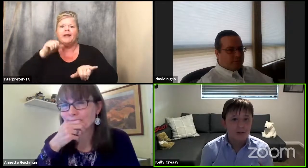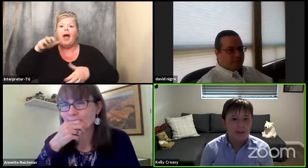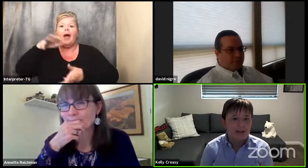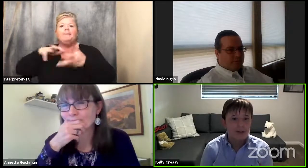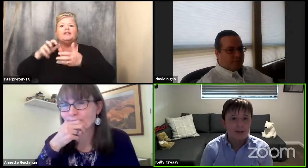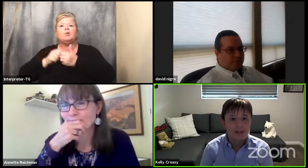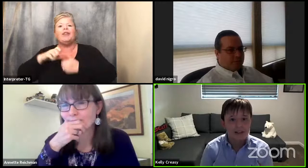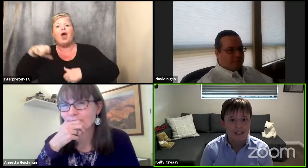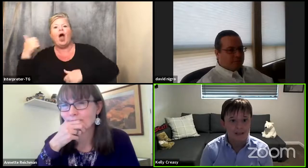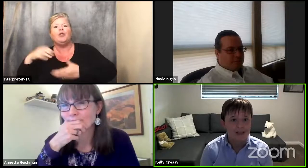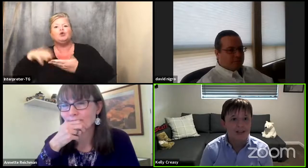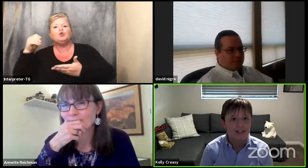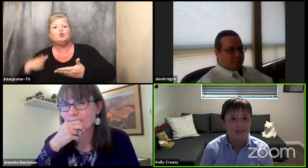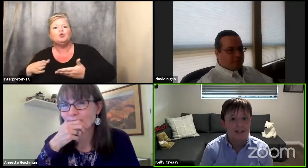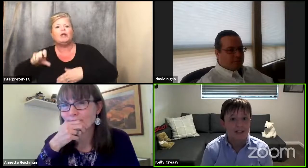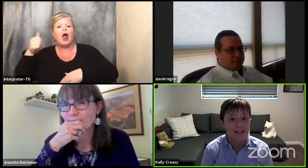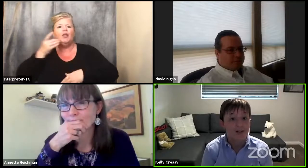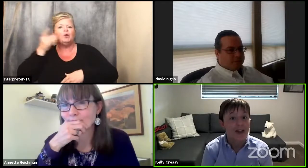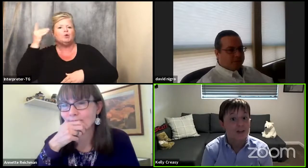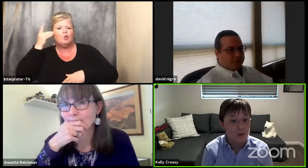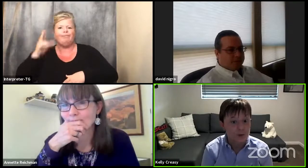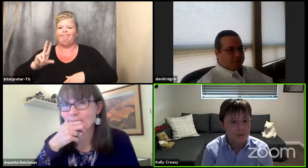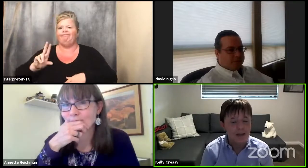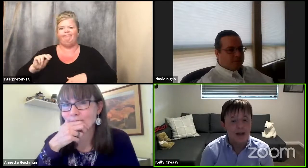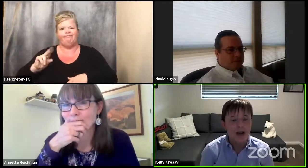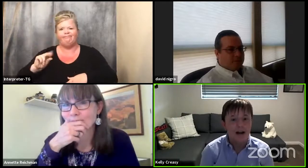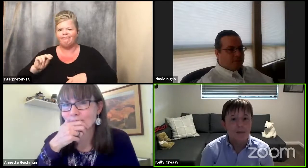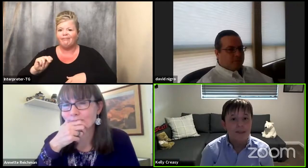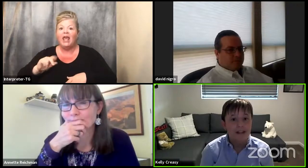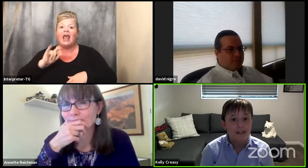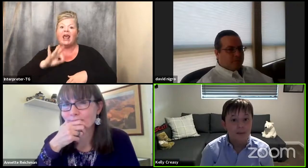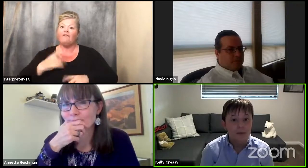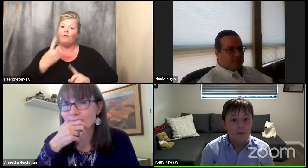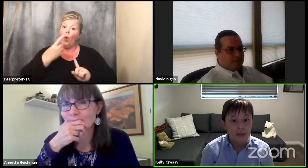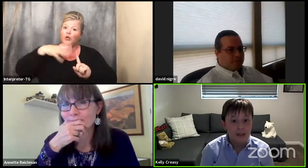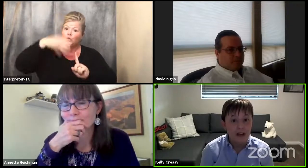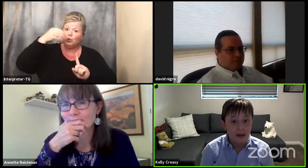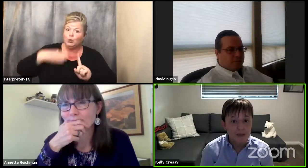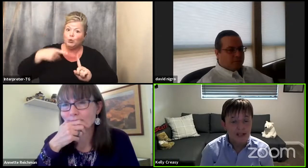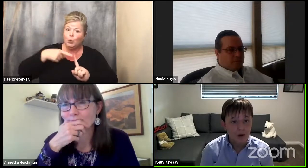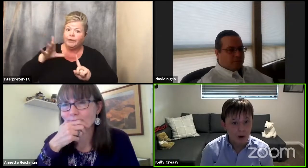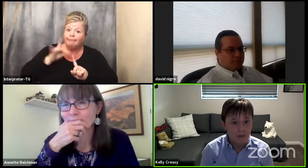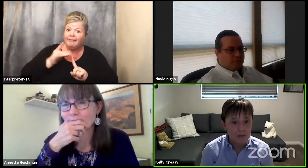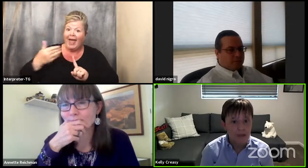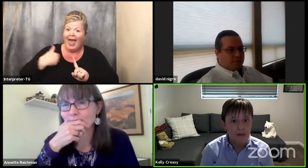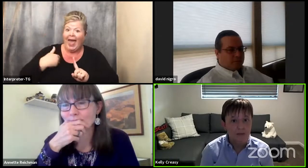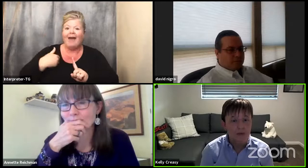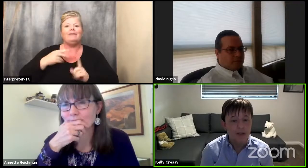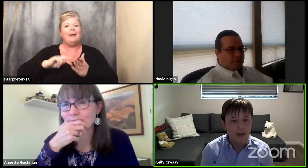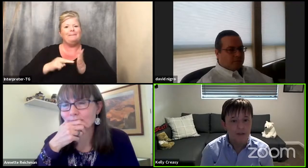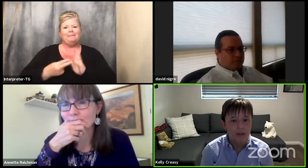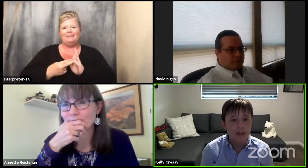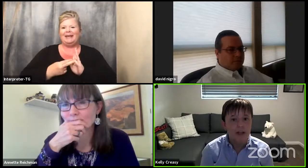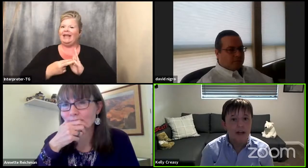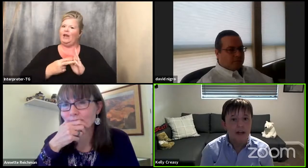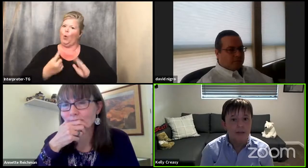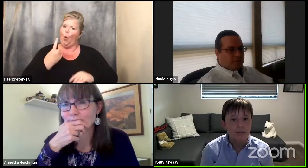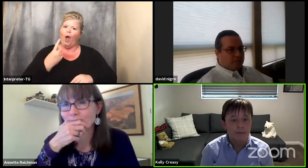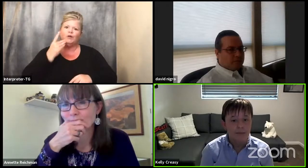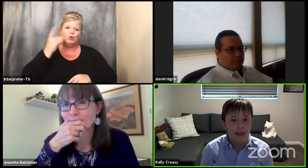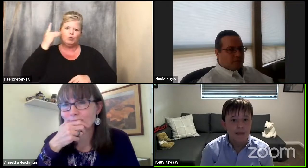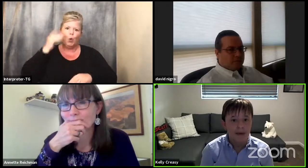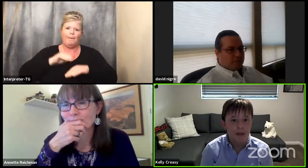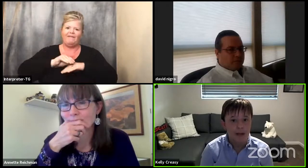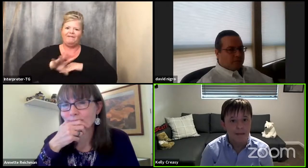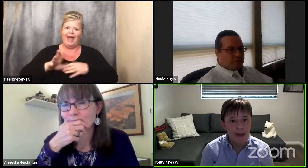dorm, we're only looking to potentially have to shut down that dorm. But that student would be sent home to recover,